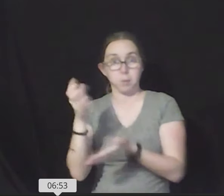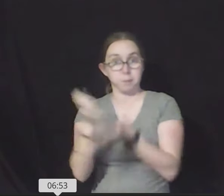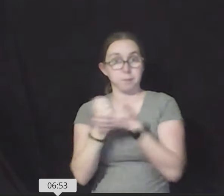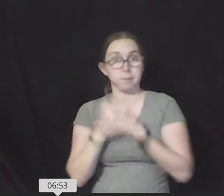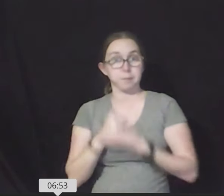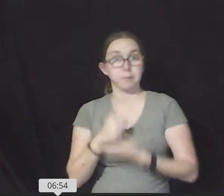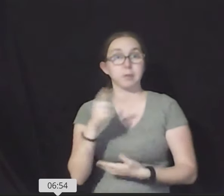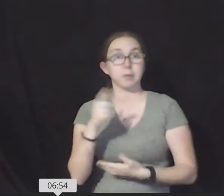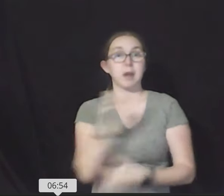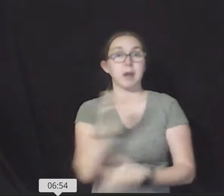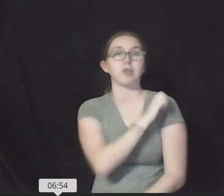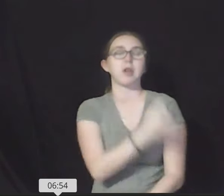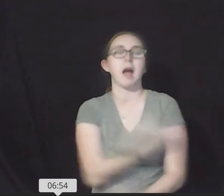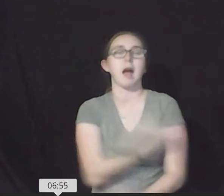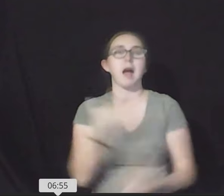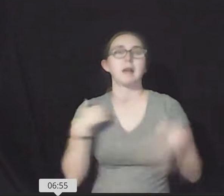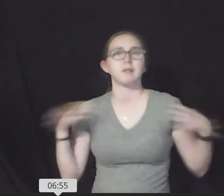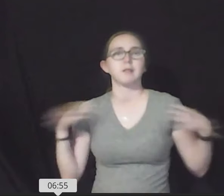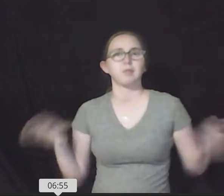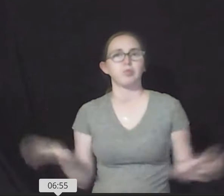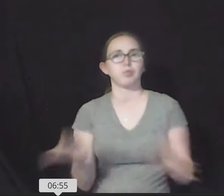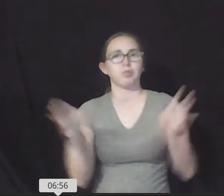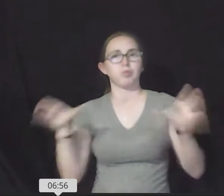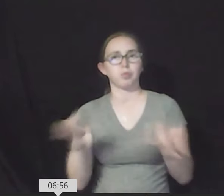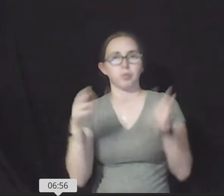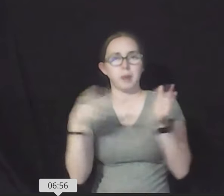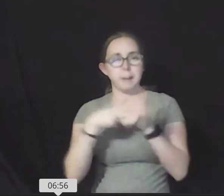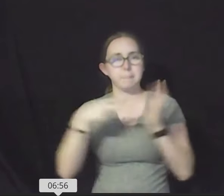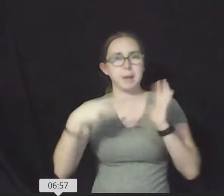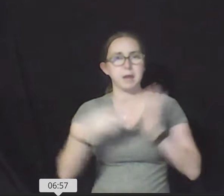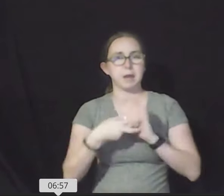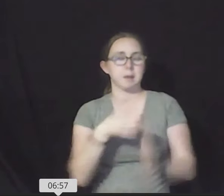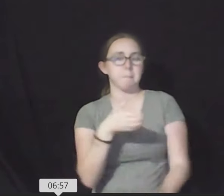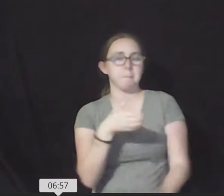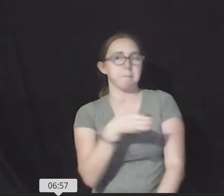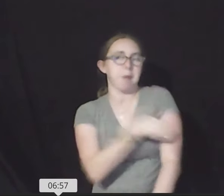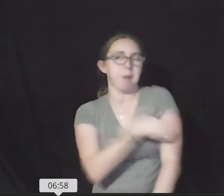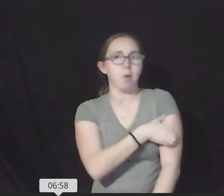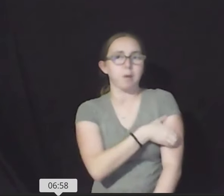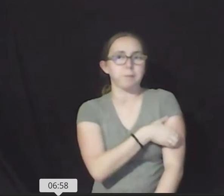Energy. Who has an action that shows energy or power?